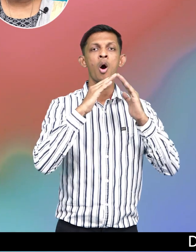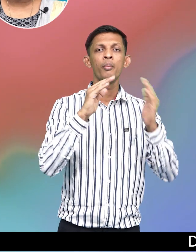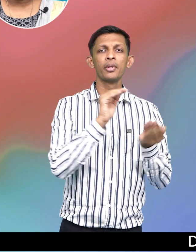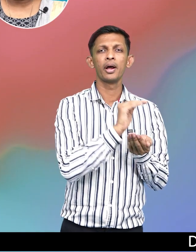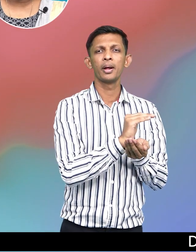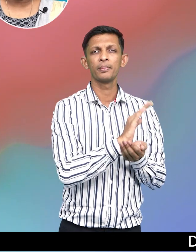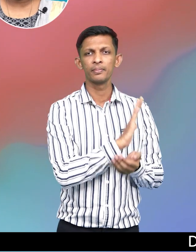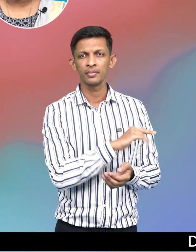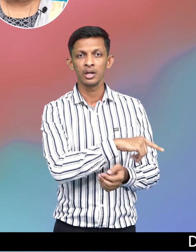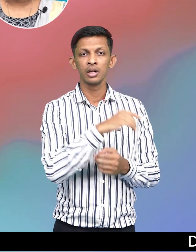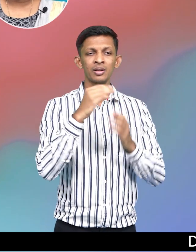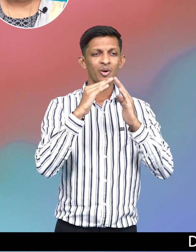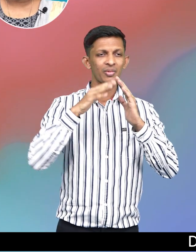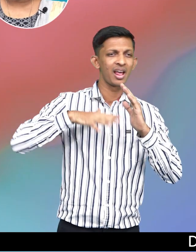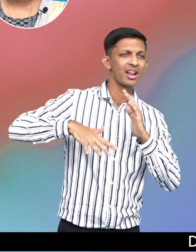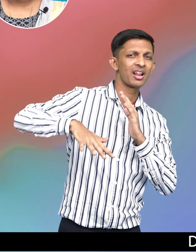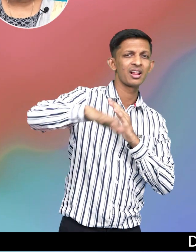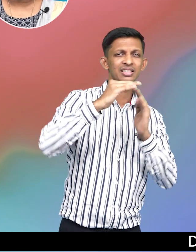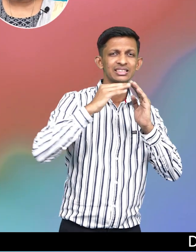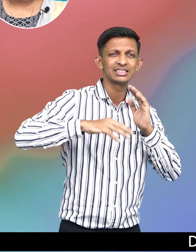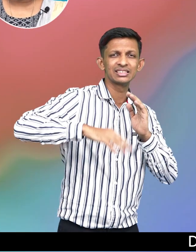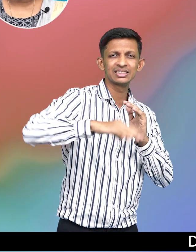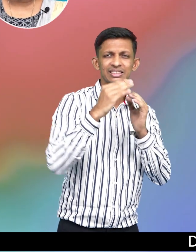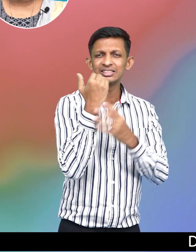Dalits and Adivasis.